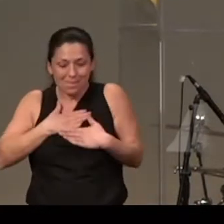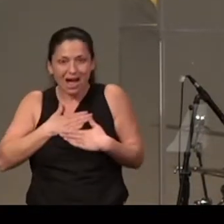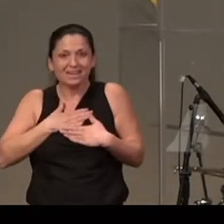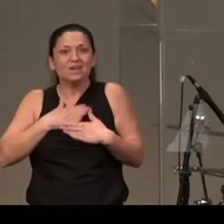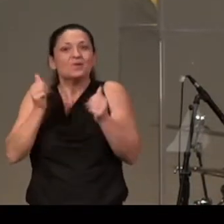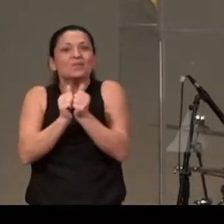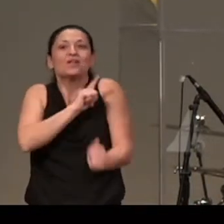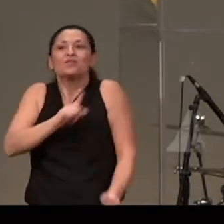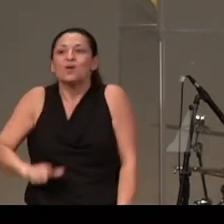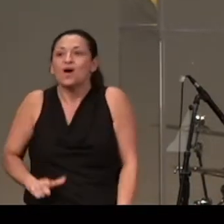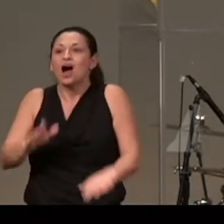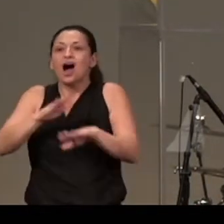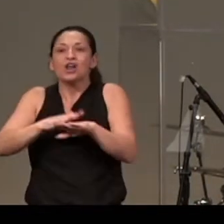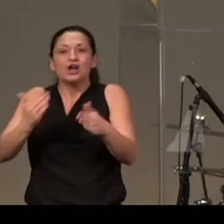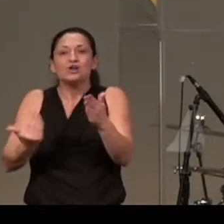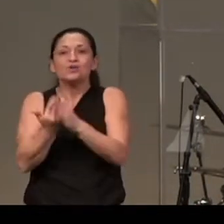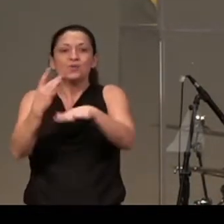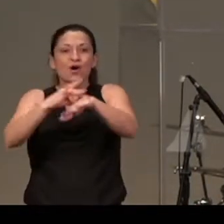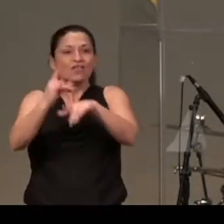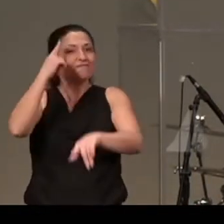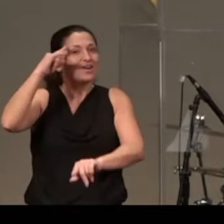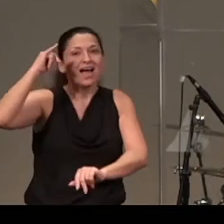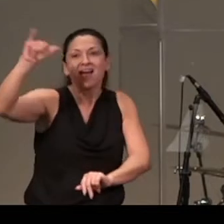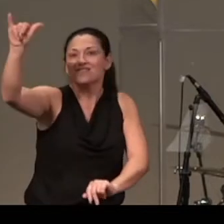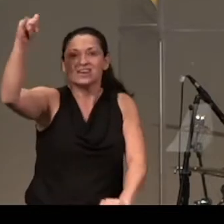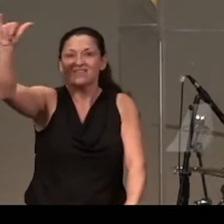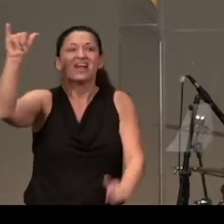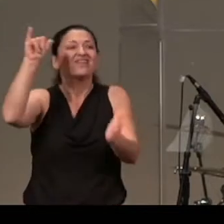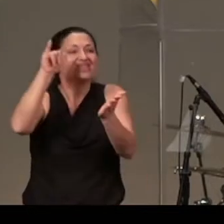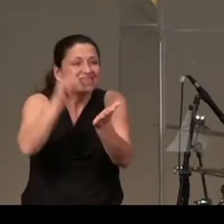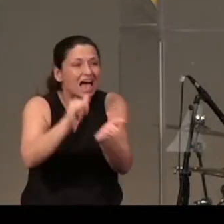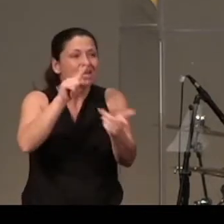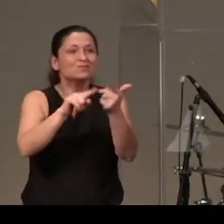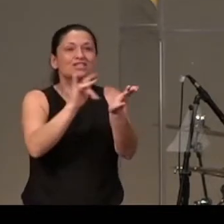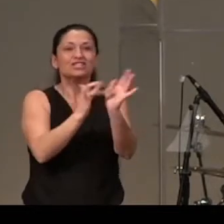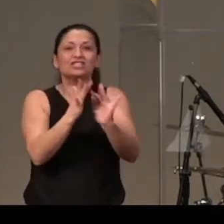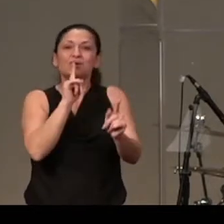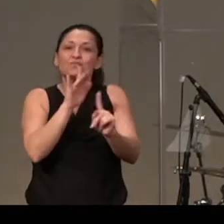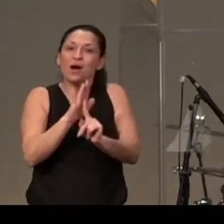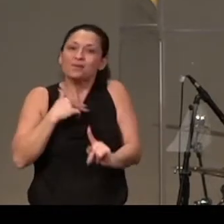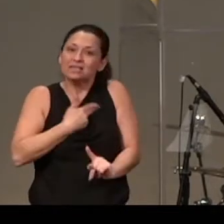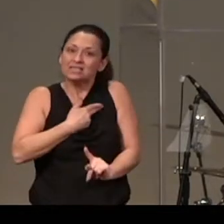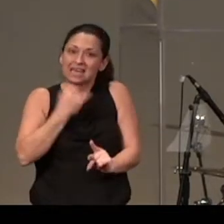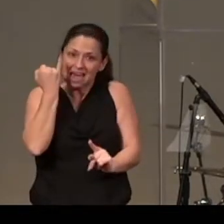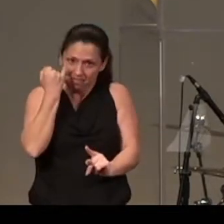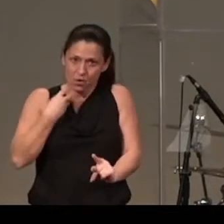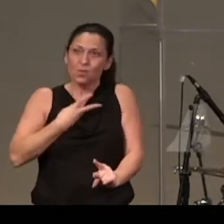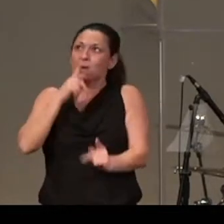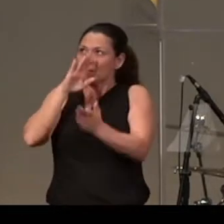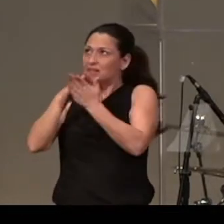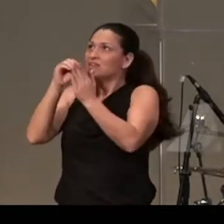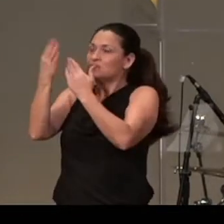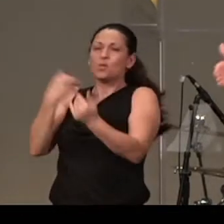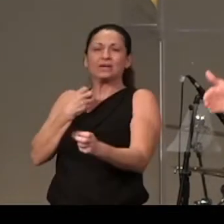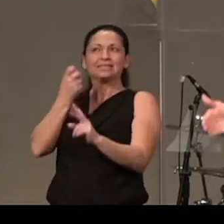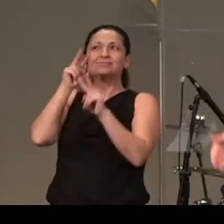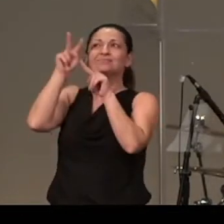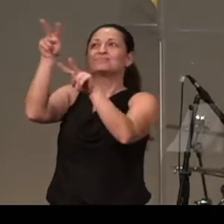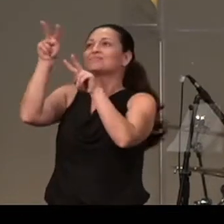earth forever and ever. That's what Jesus is promising us. If we believe in him, we can look ahead and see good and better and